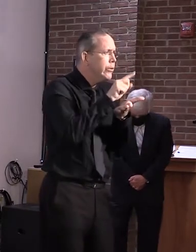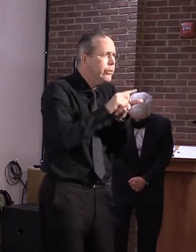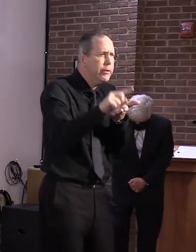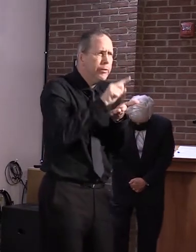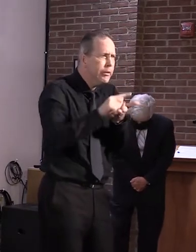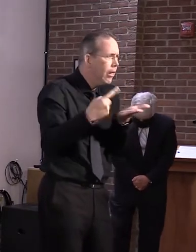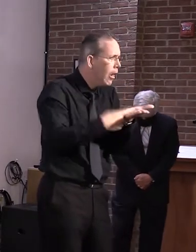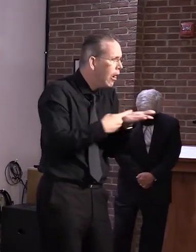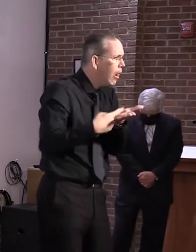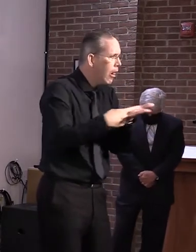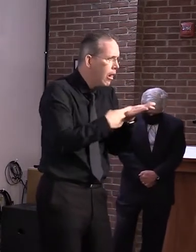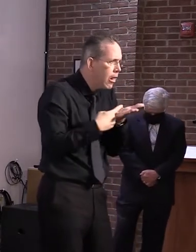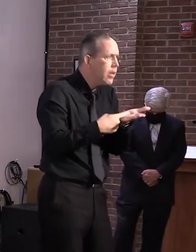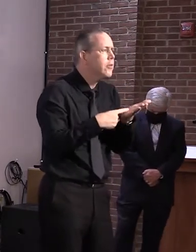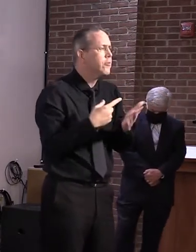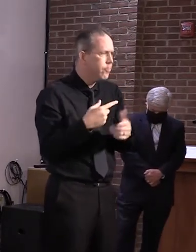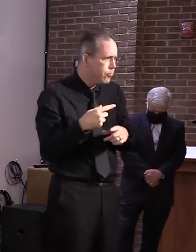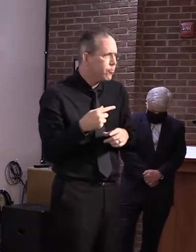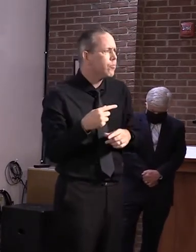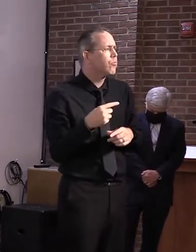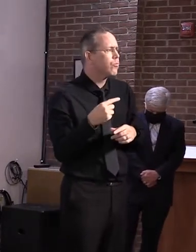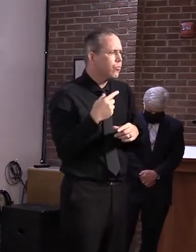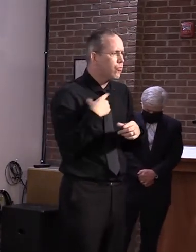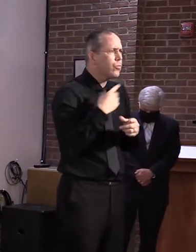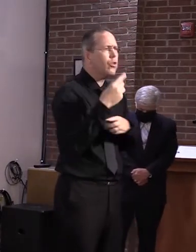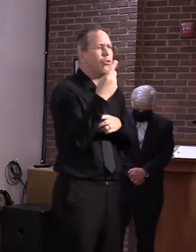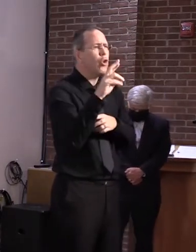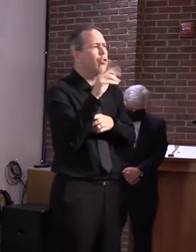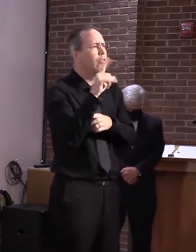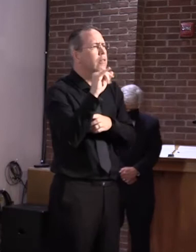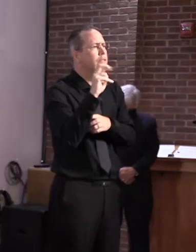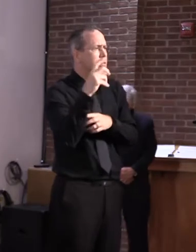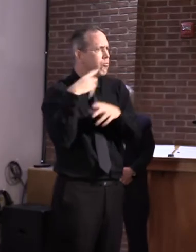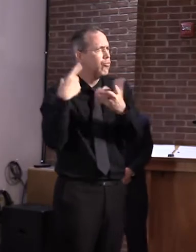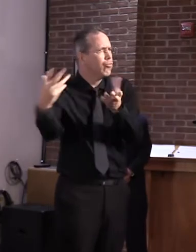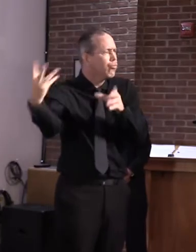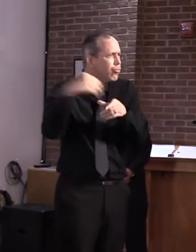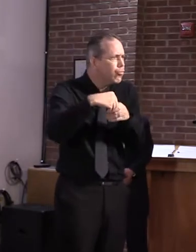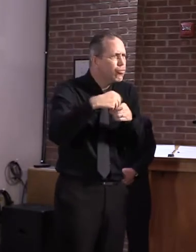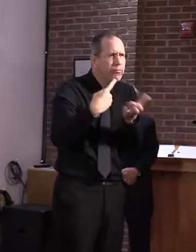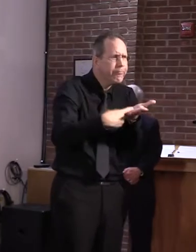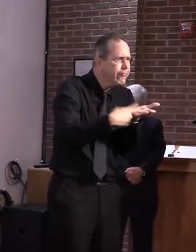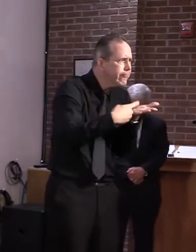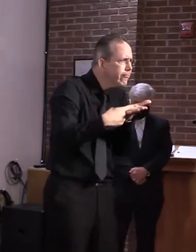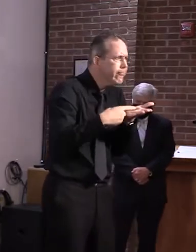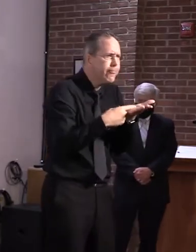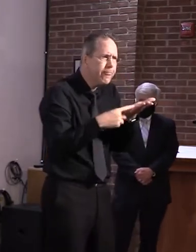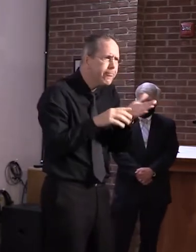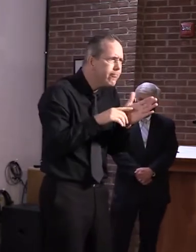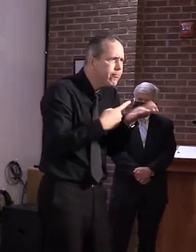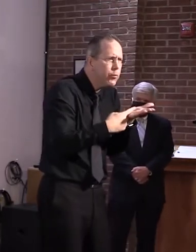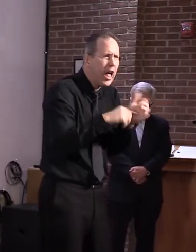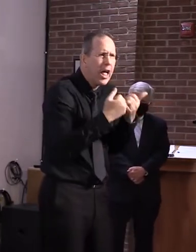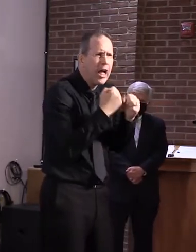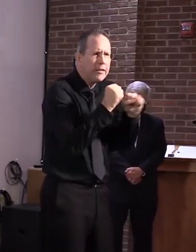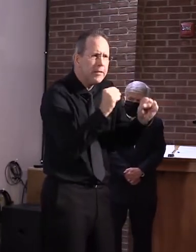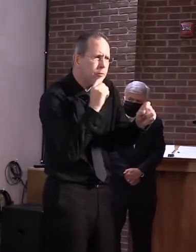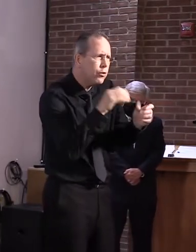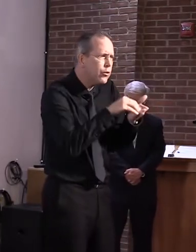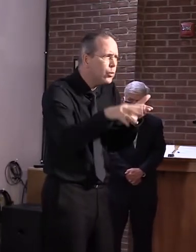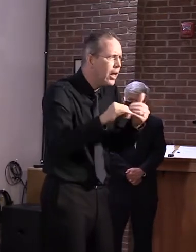understand all the medical issues for this age population, as well as people like myself on the faculty or on the